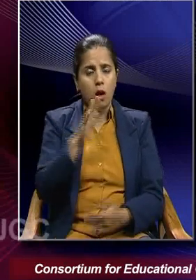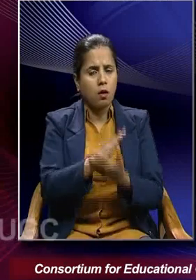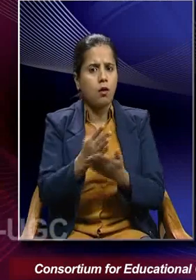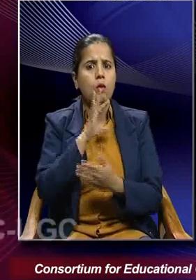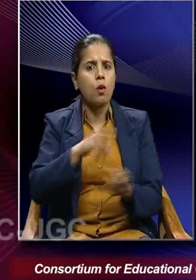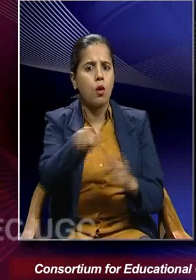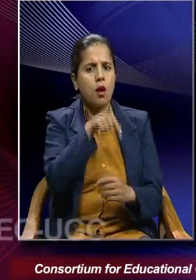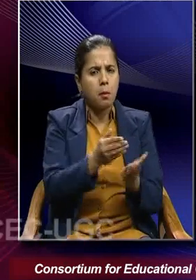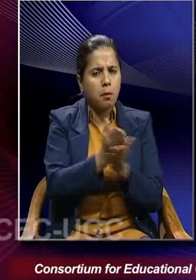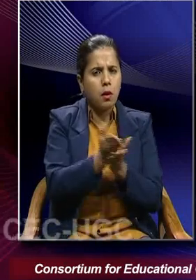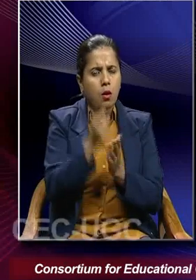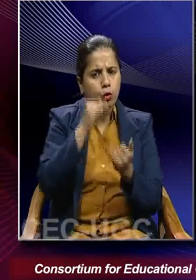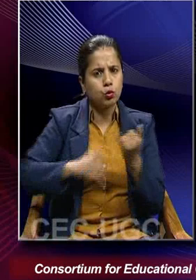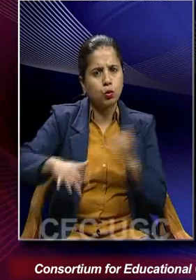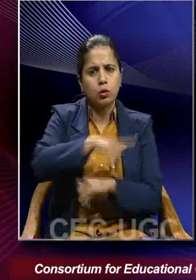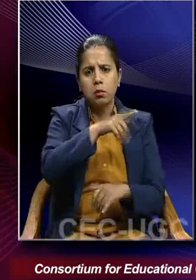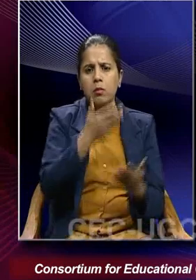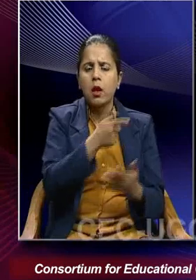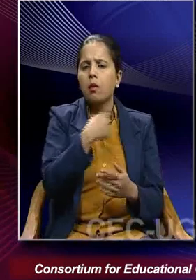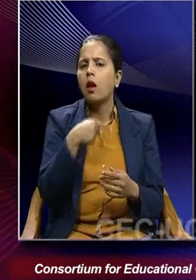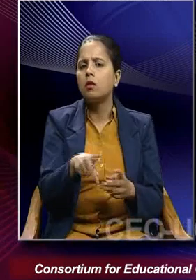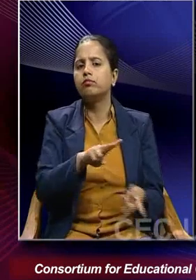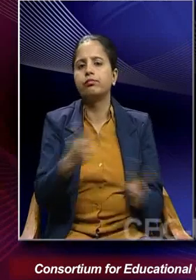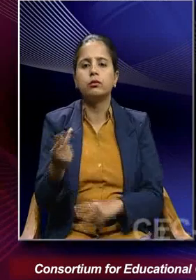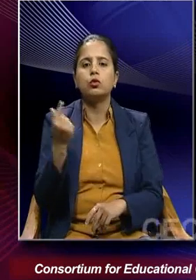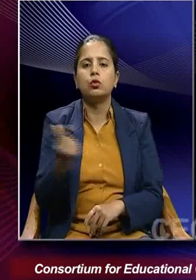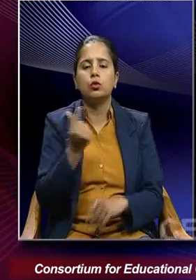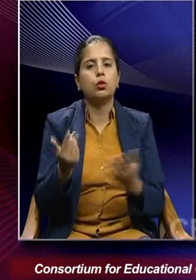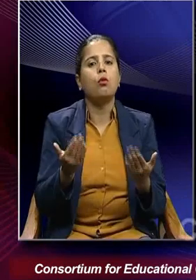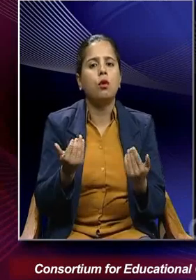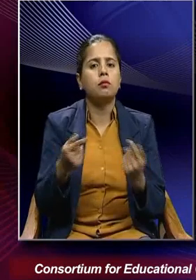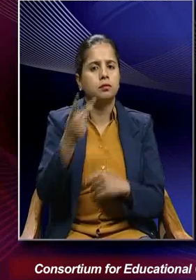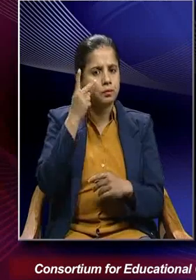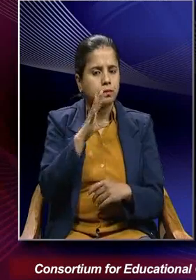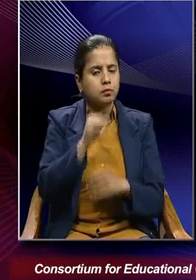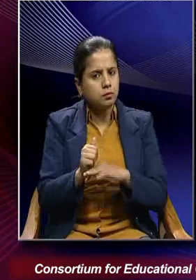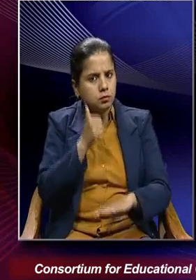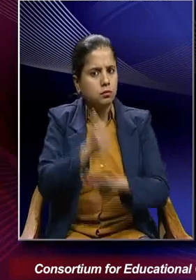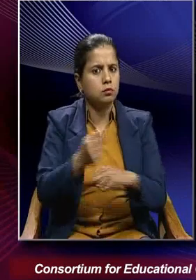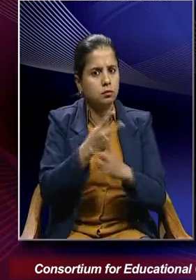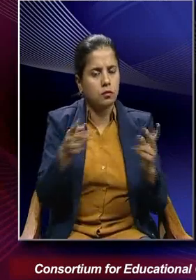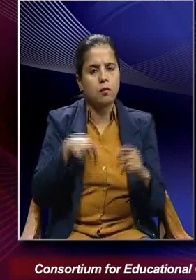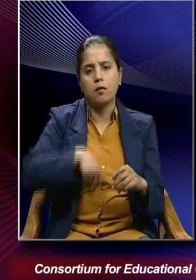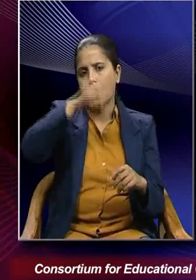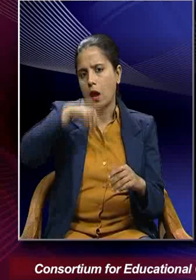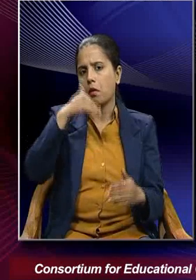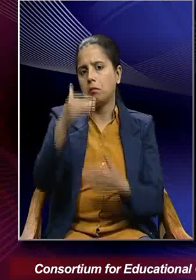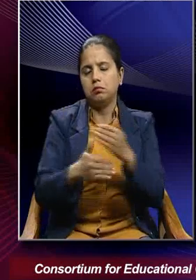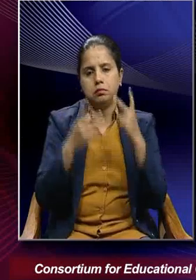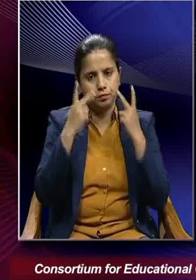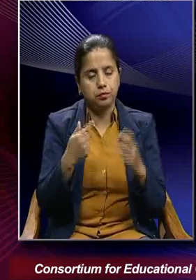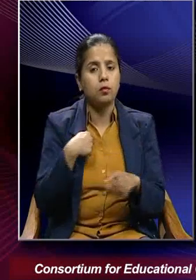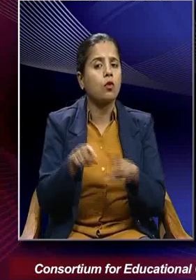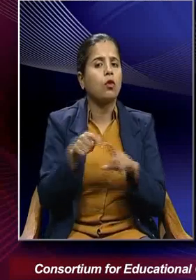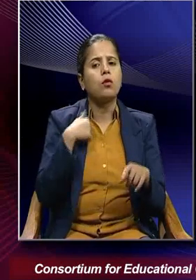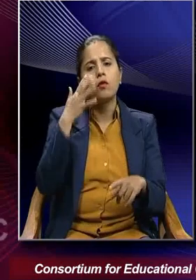borrowed methodology of socialism could be misused to establish fascism in India. And we also find